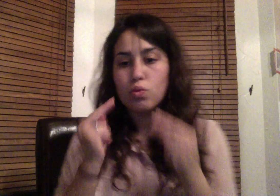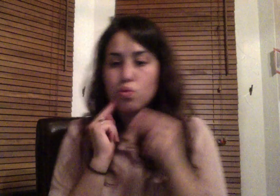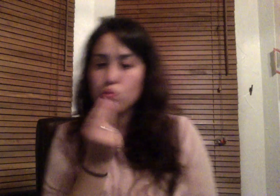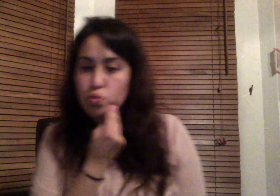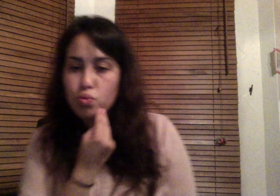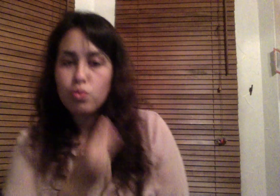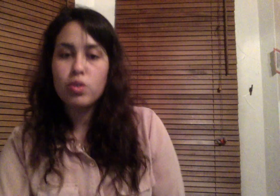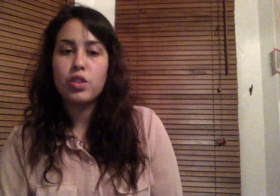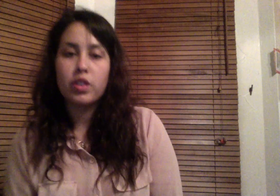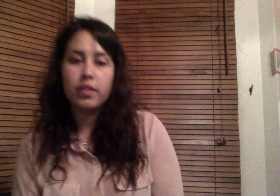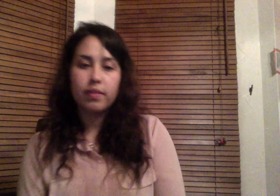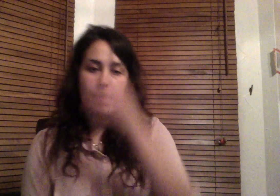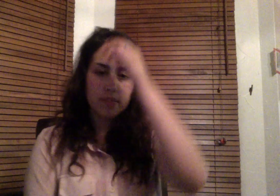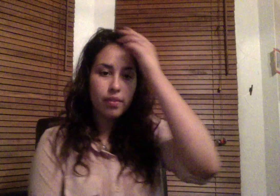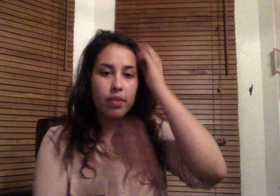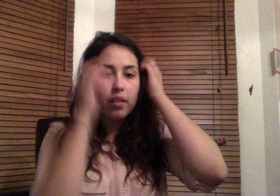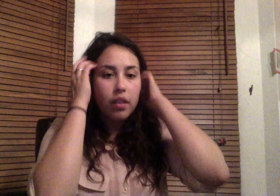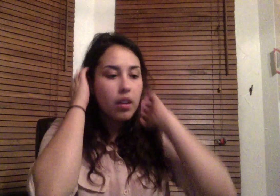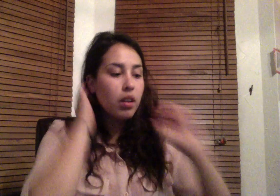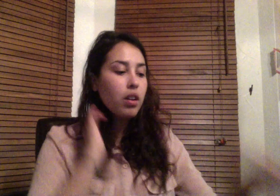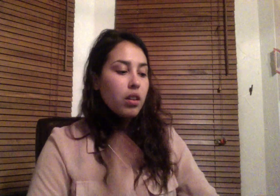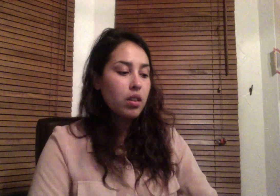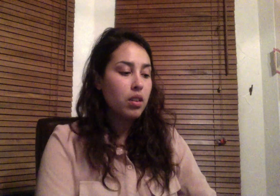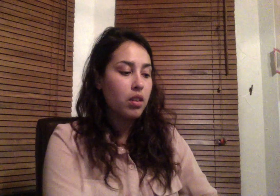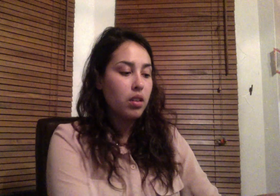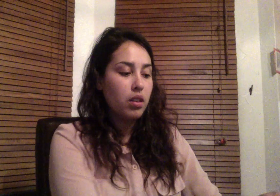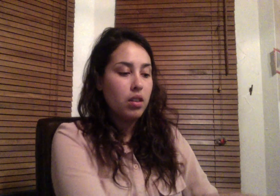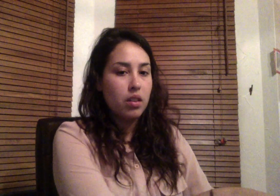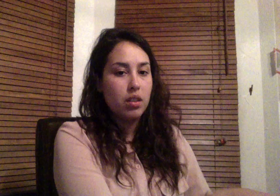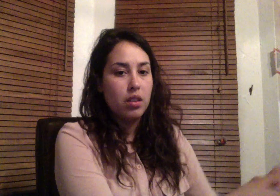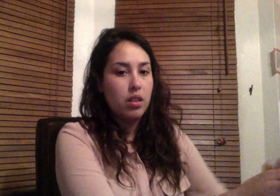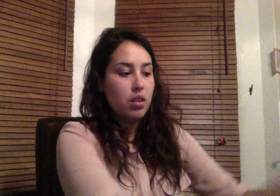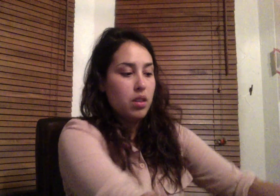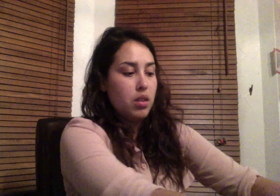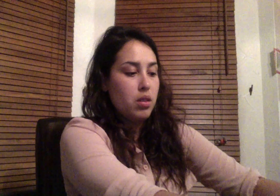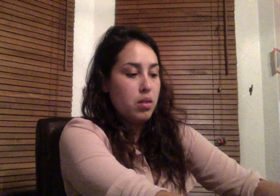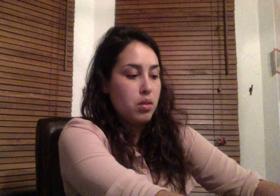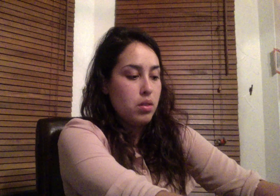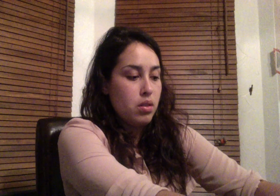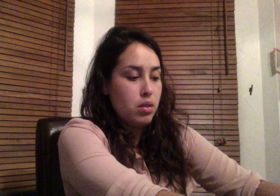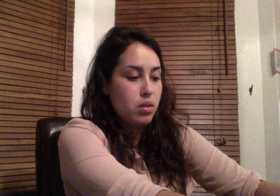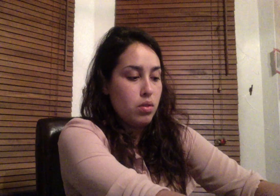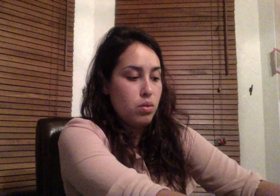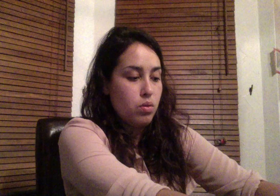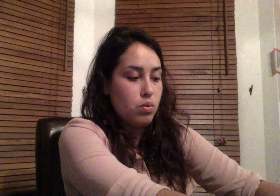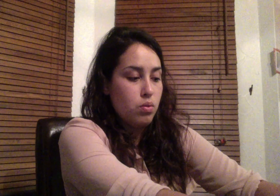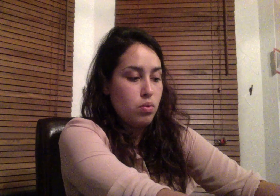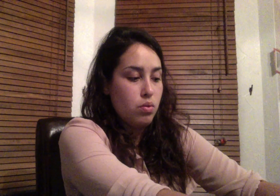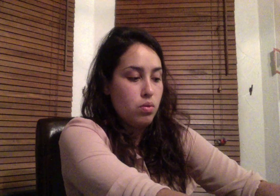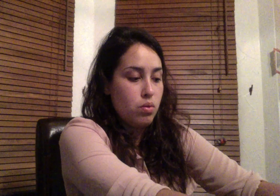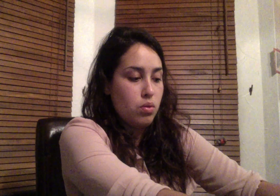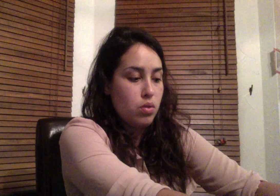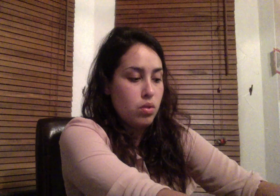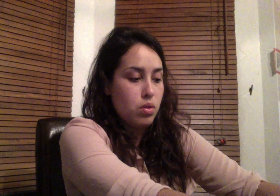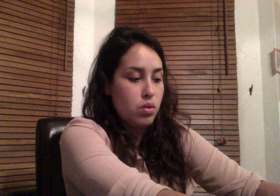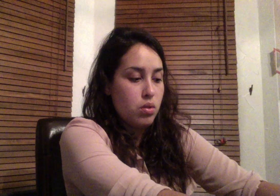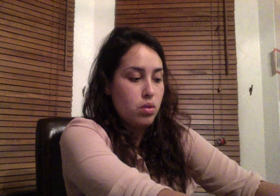Carbon dioxide plus water in the presence of light energy results in oxygen plus glucose